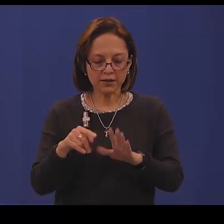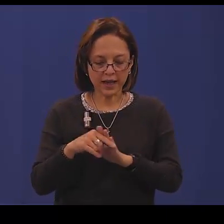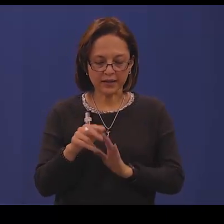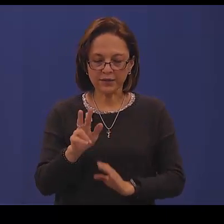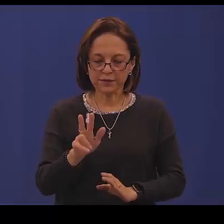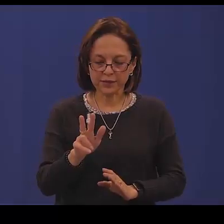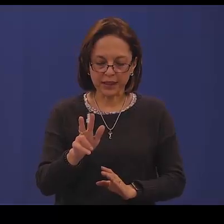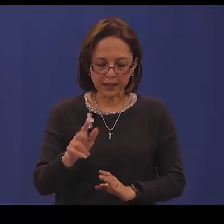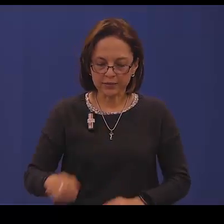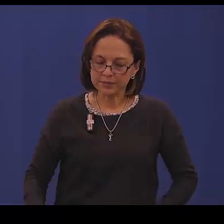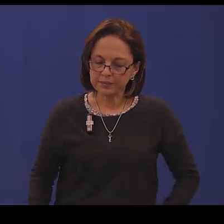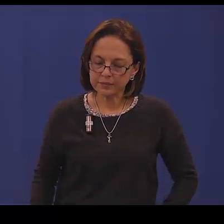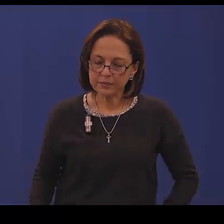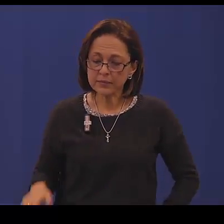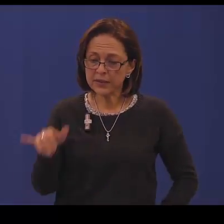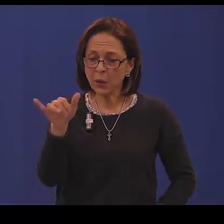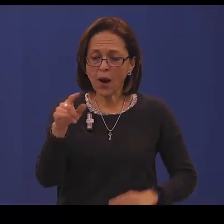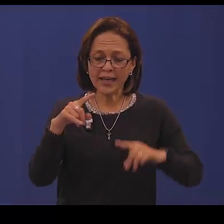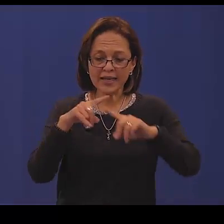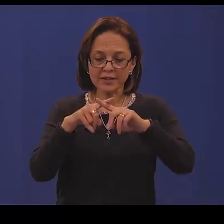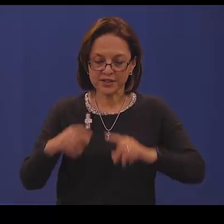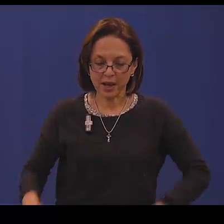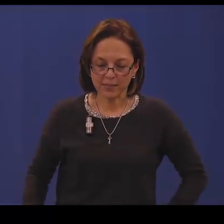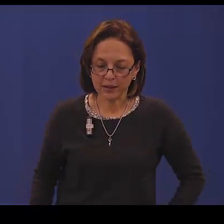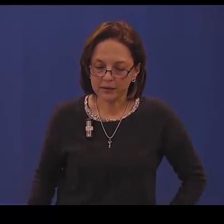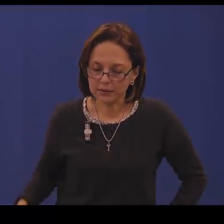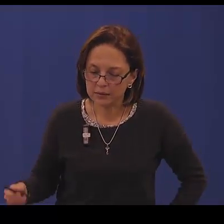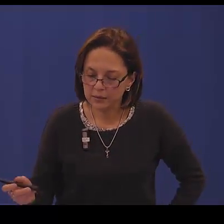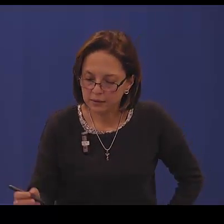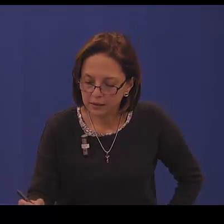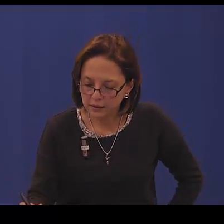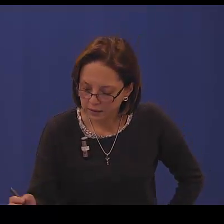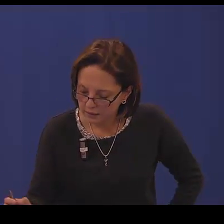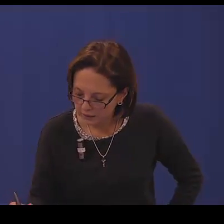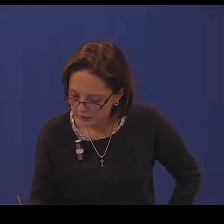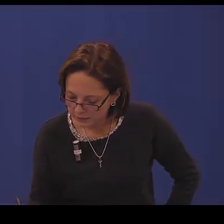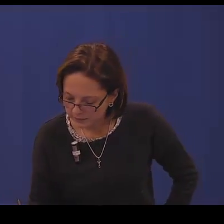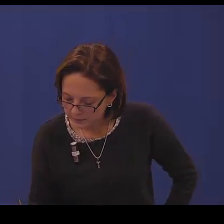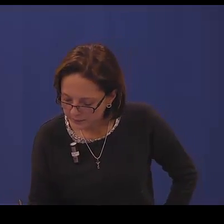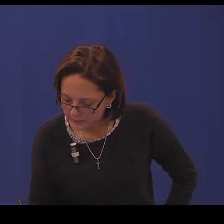start on negative 3, the y-intercept.